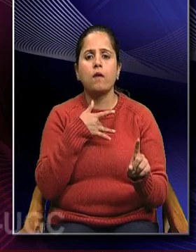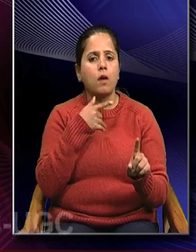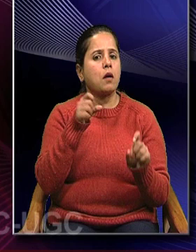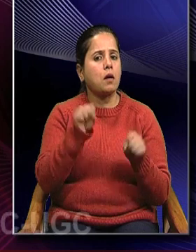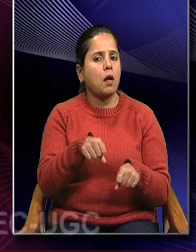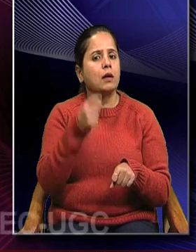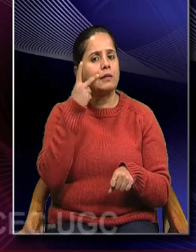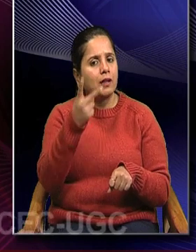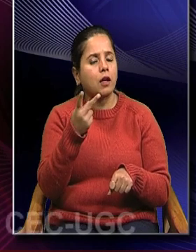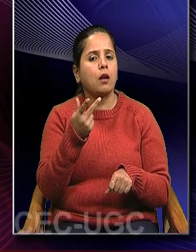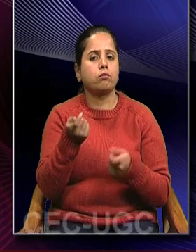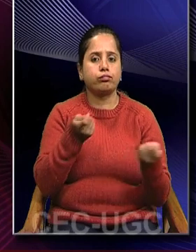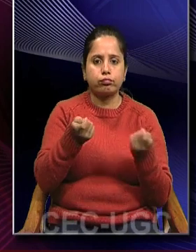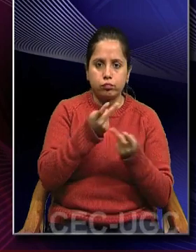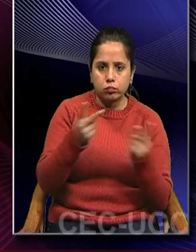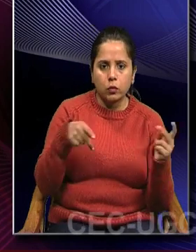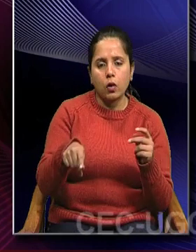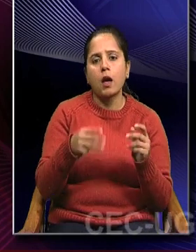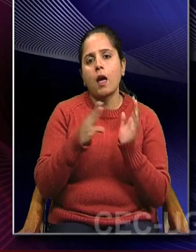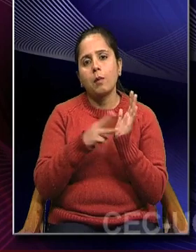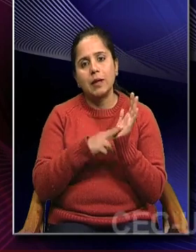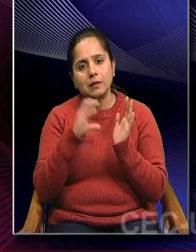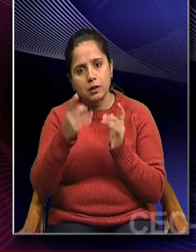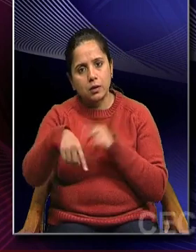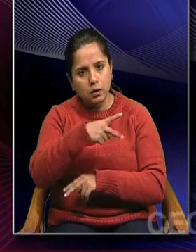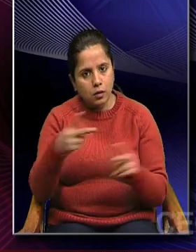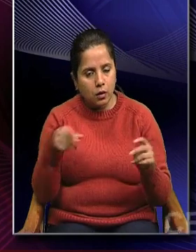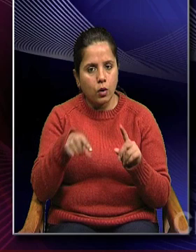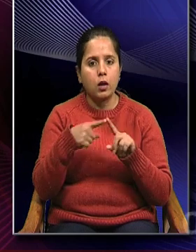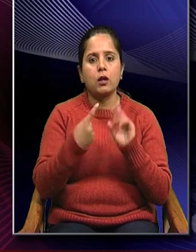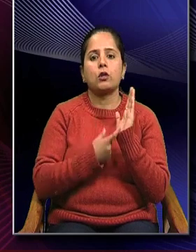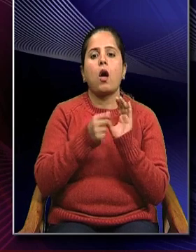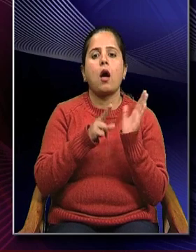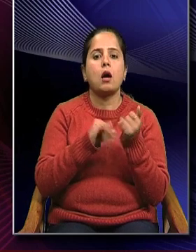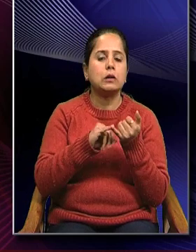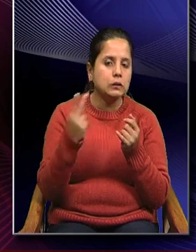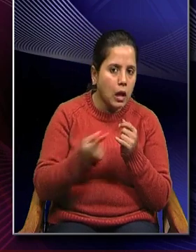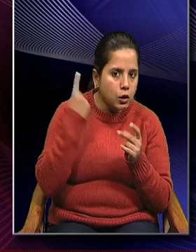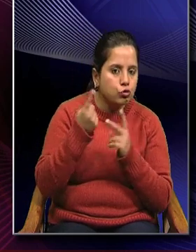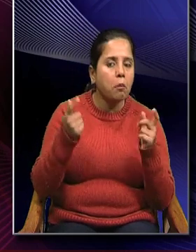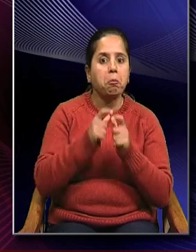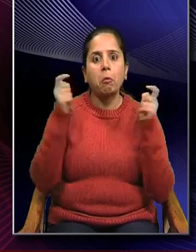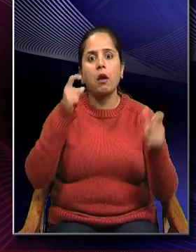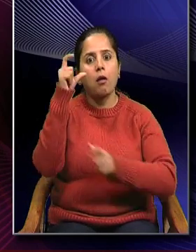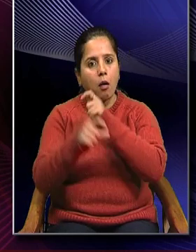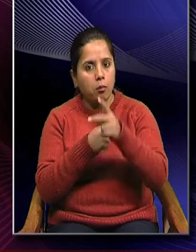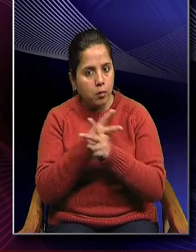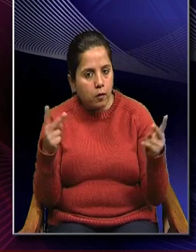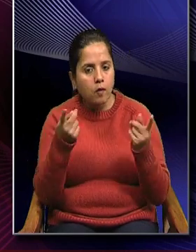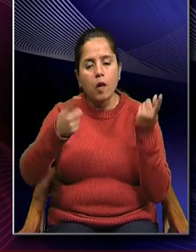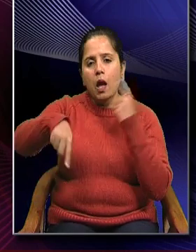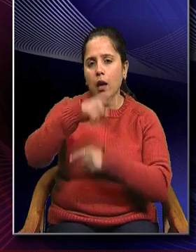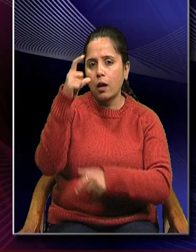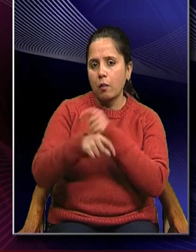also be seen in the dominance of the multinational corporations or the transnational corporations and big companies, and how